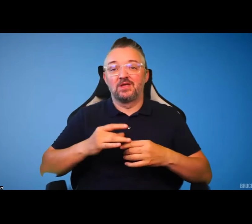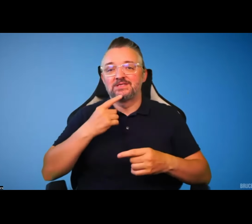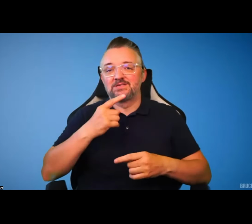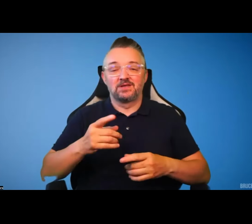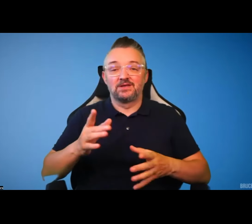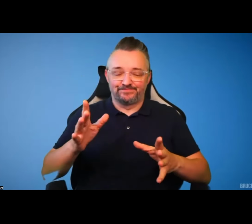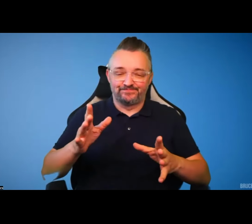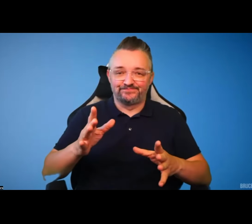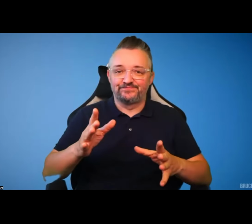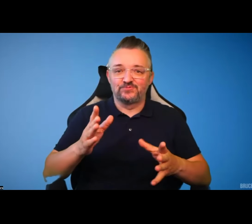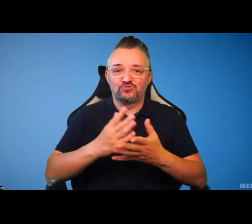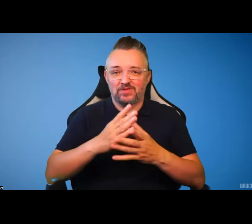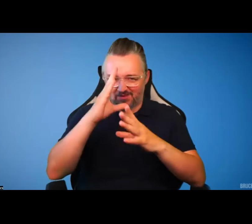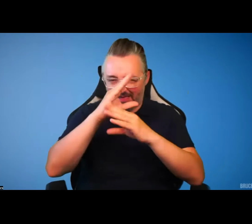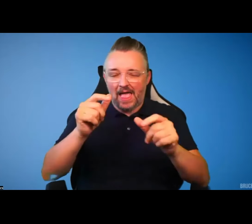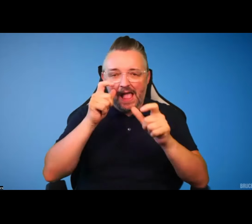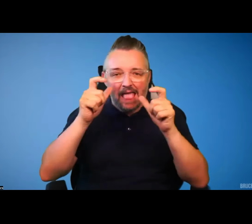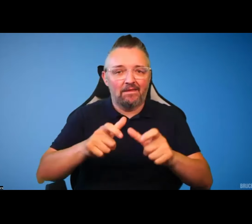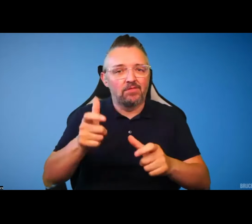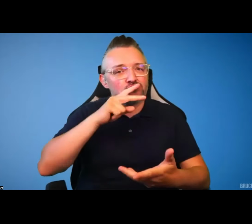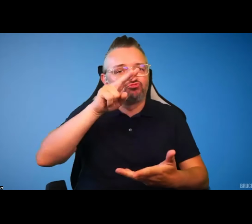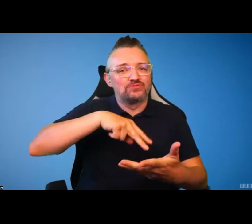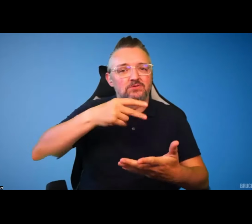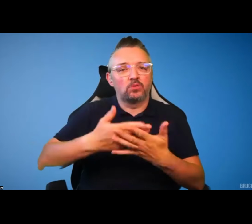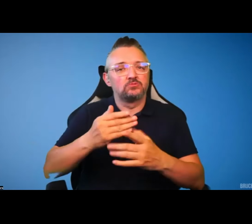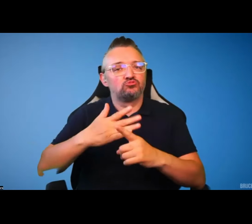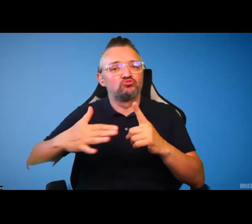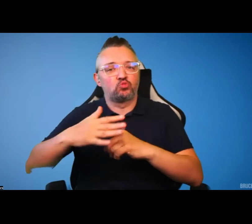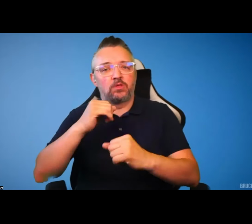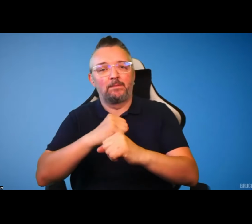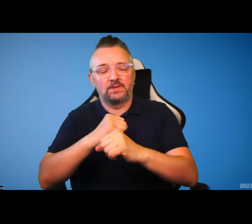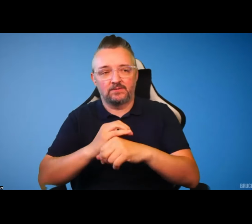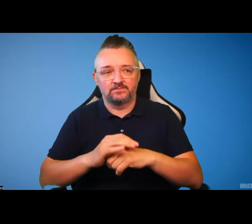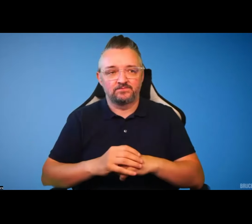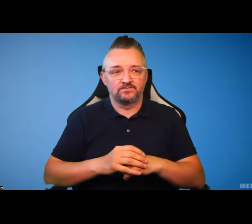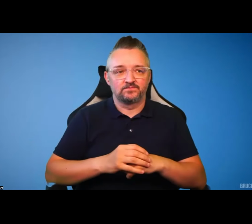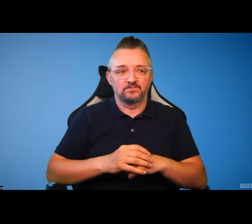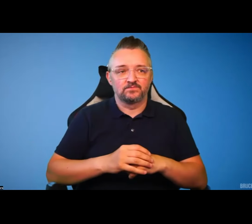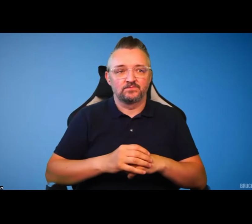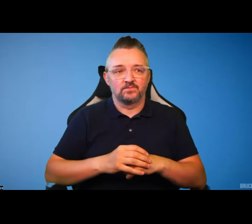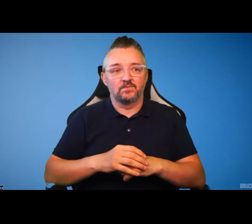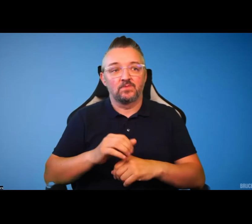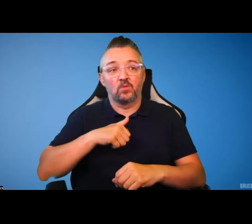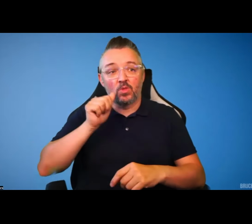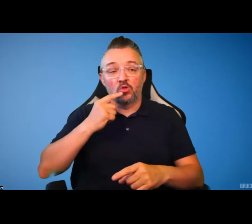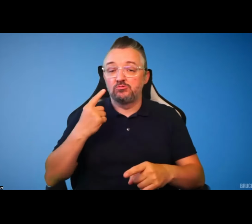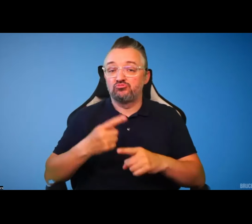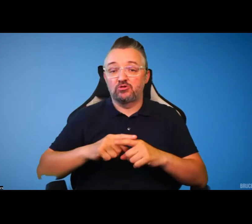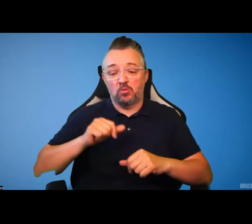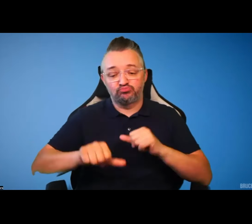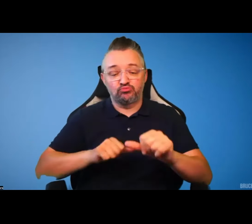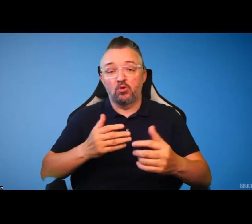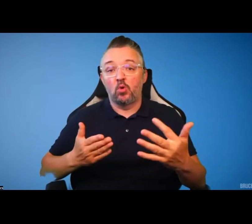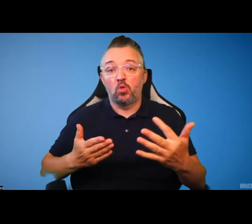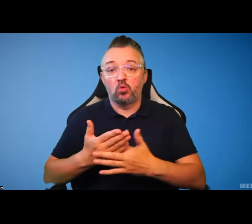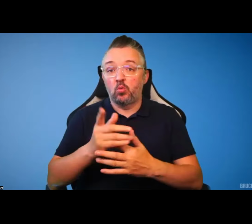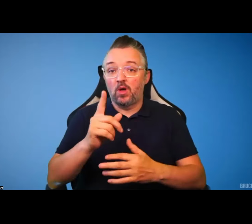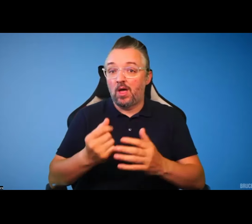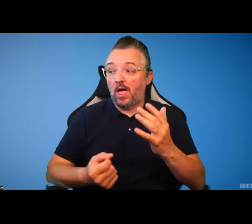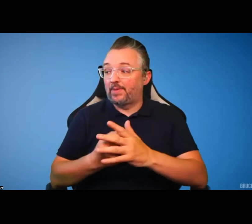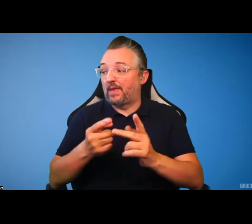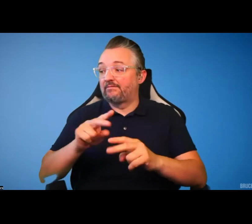just a note of caution. So I'll just rush through, if I can, through what might happen if someone